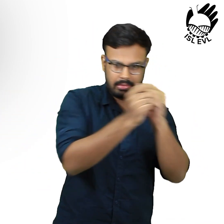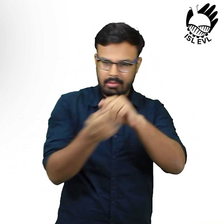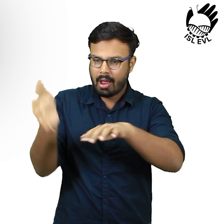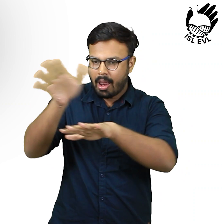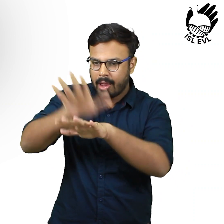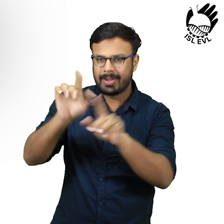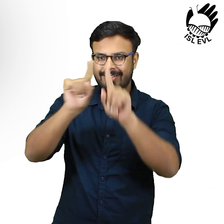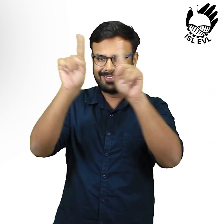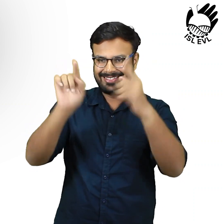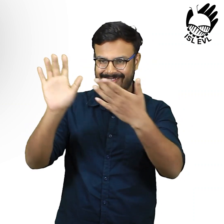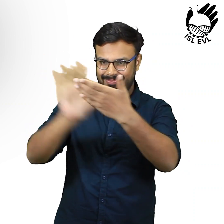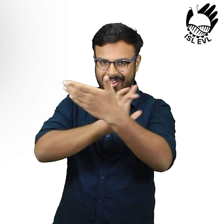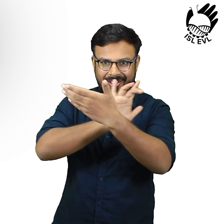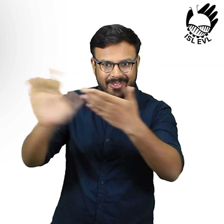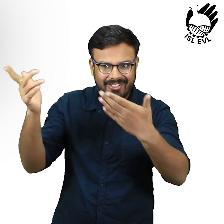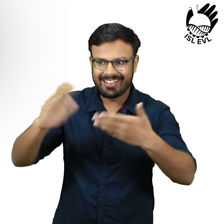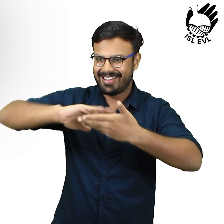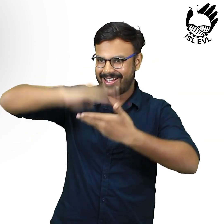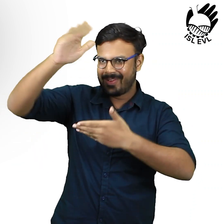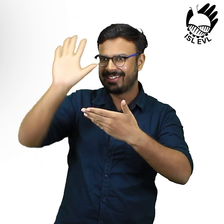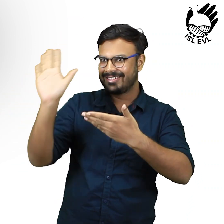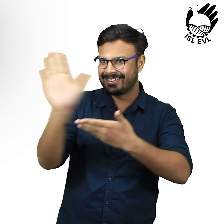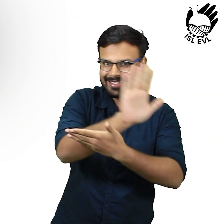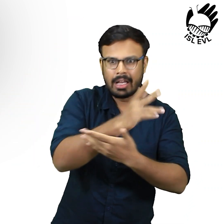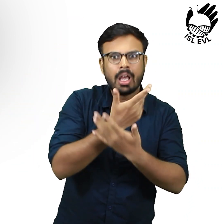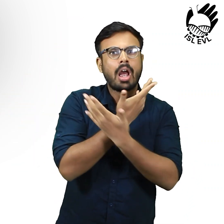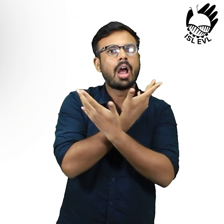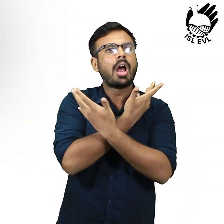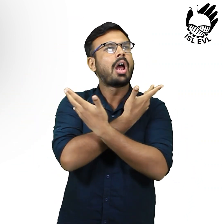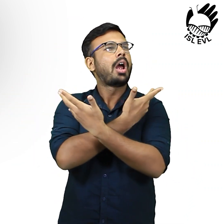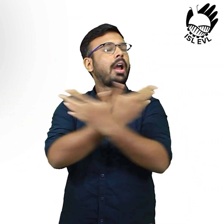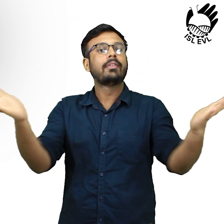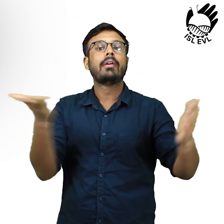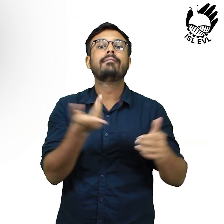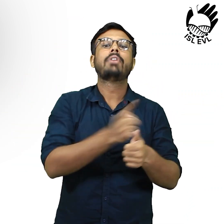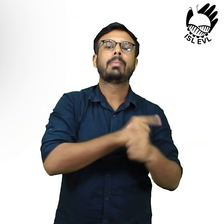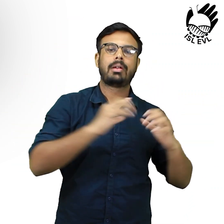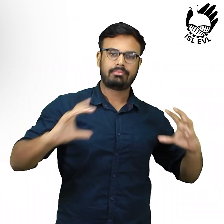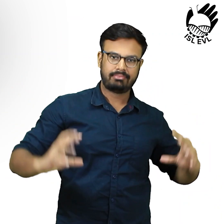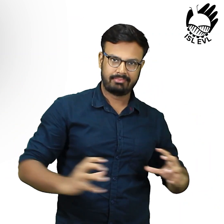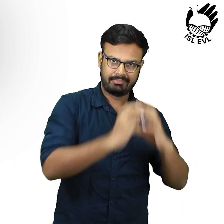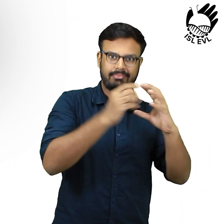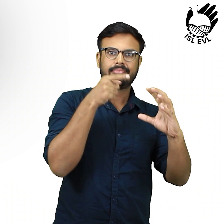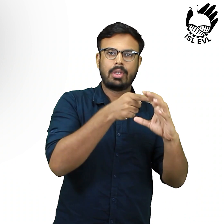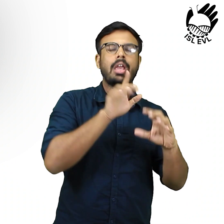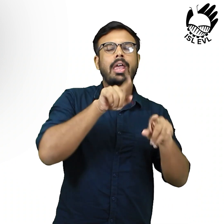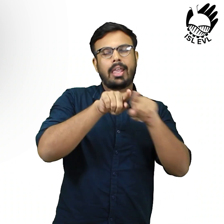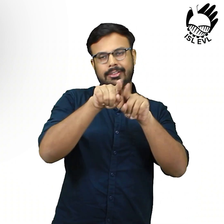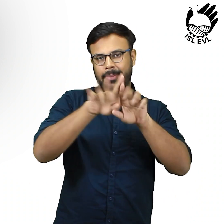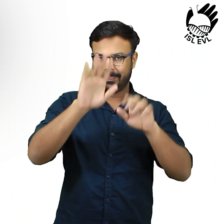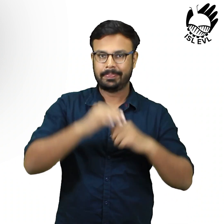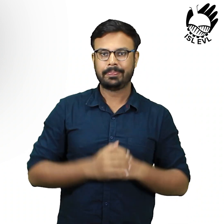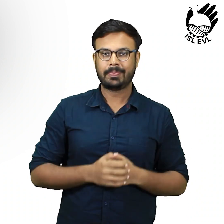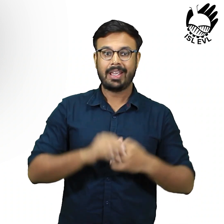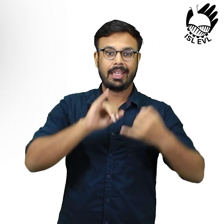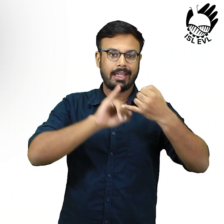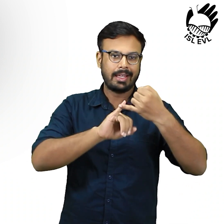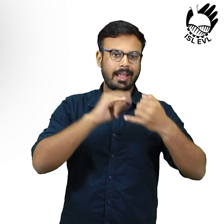crystallization is based on the principles of solubility. Compounds, called solutes, tend to be more soluble in hot